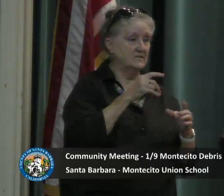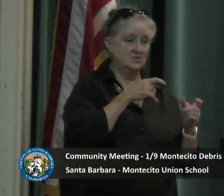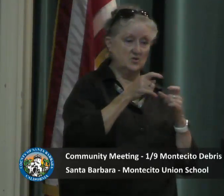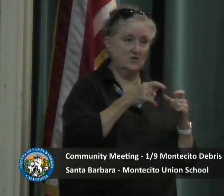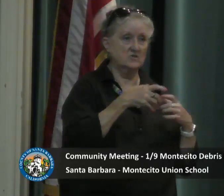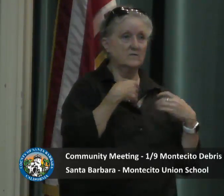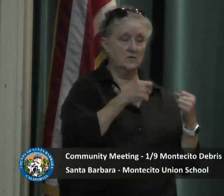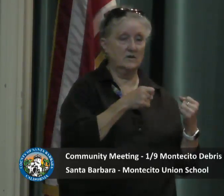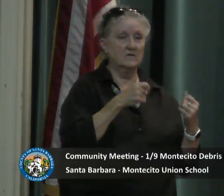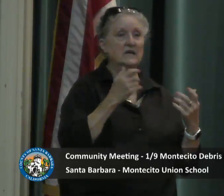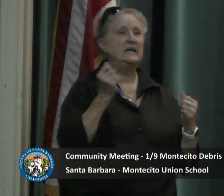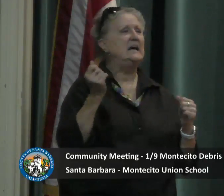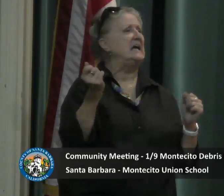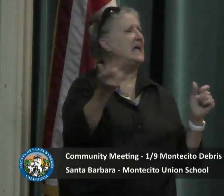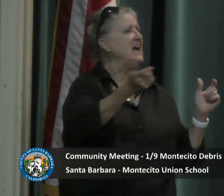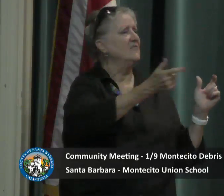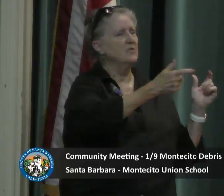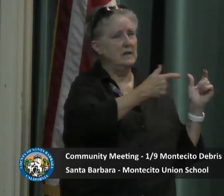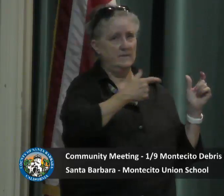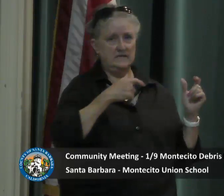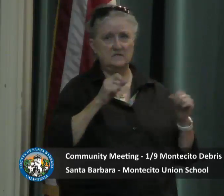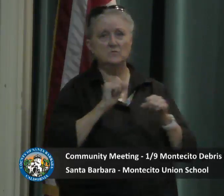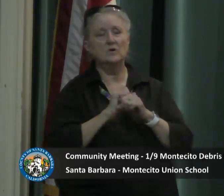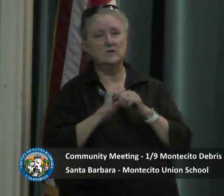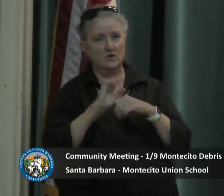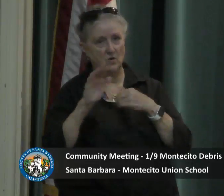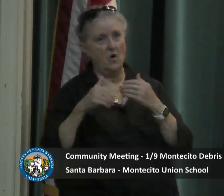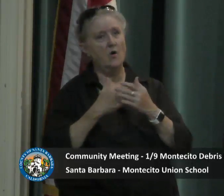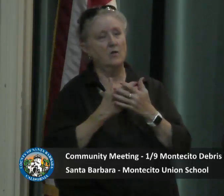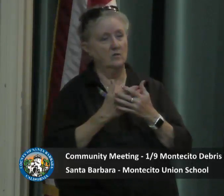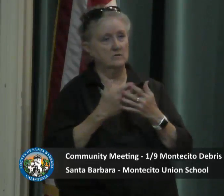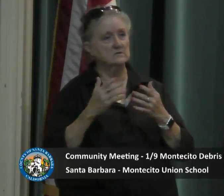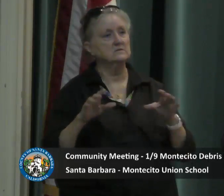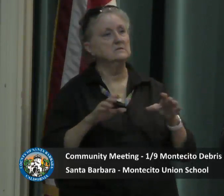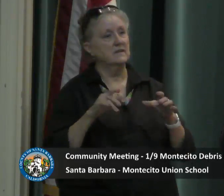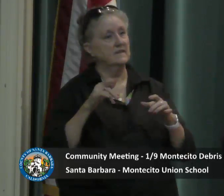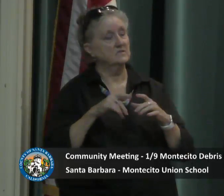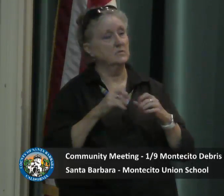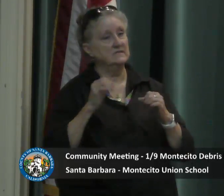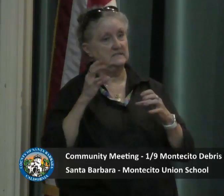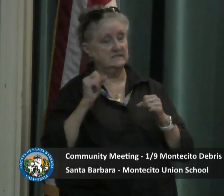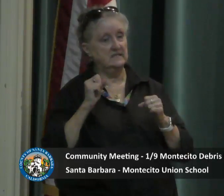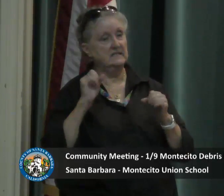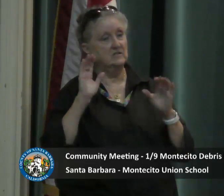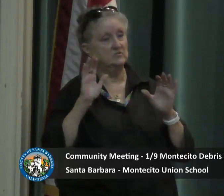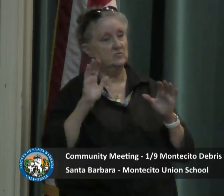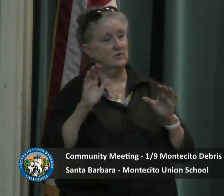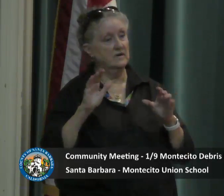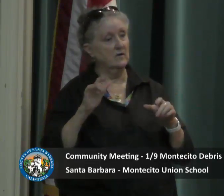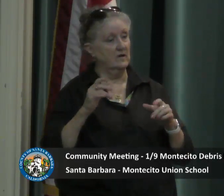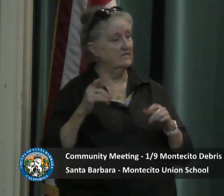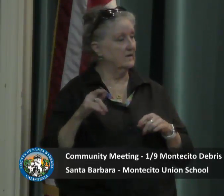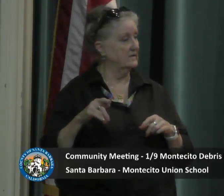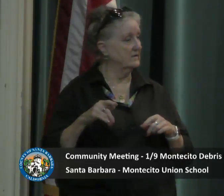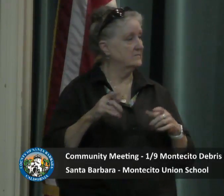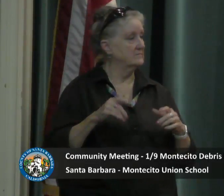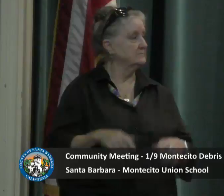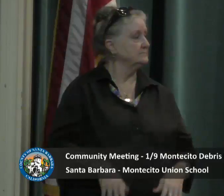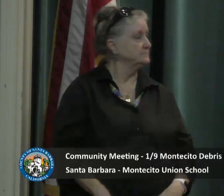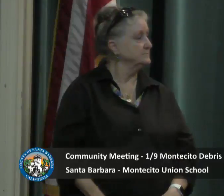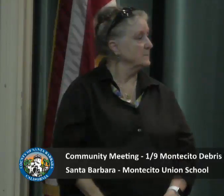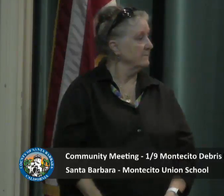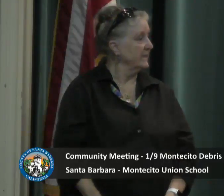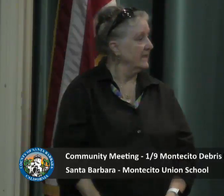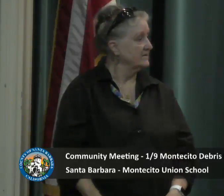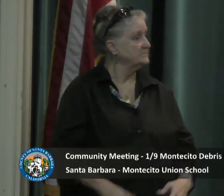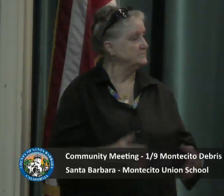this recovery, everybody is working on all cylinders. This was an extraordinary event. And so I